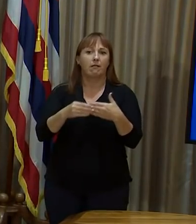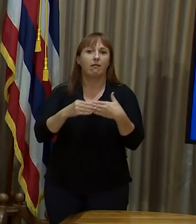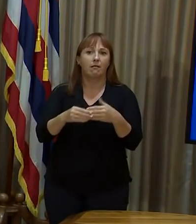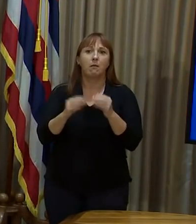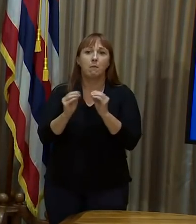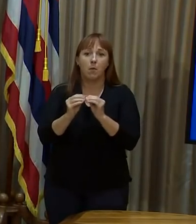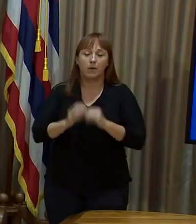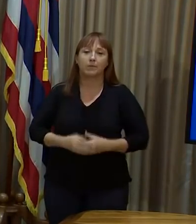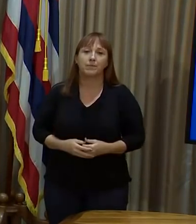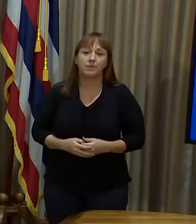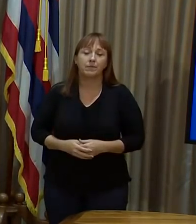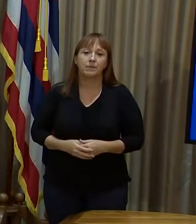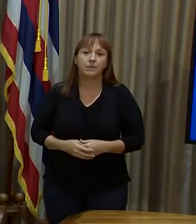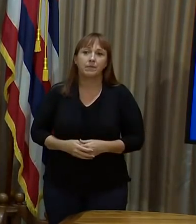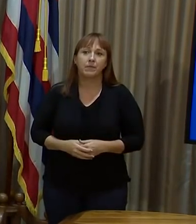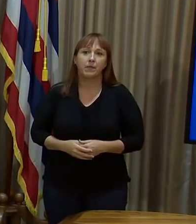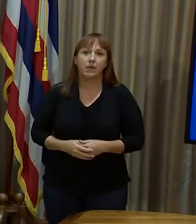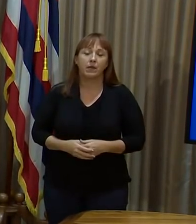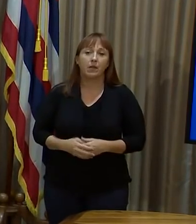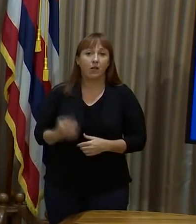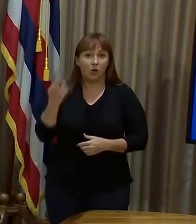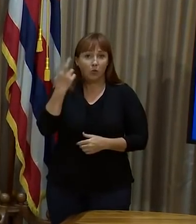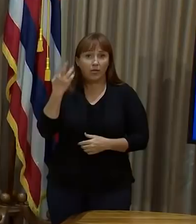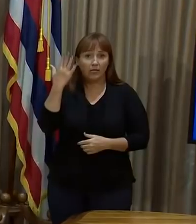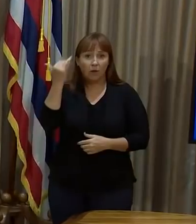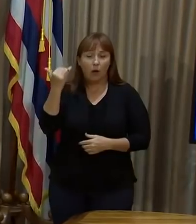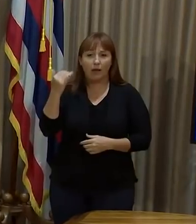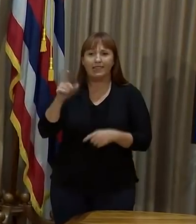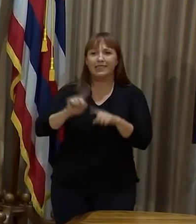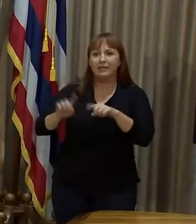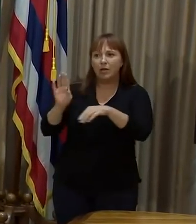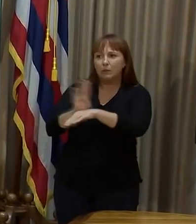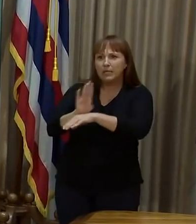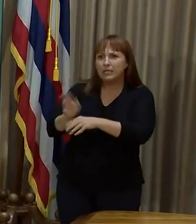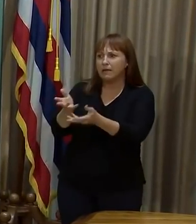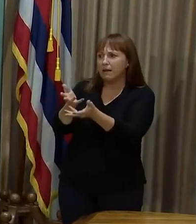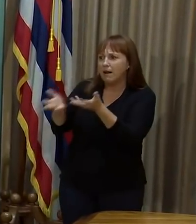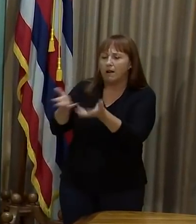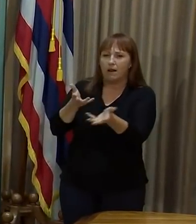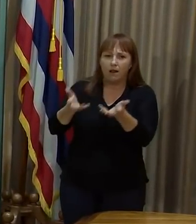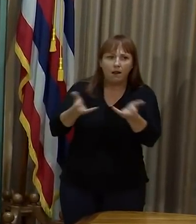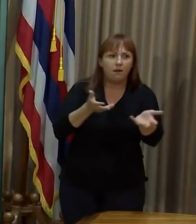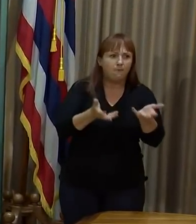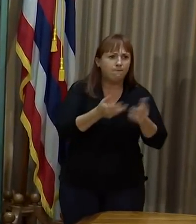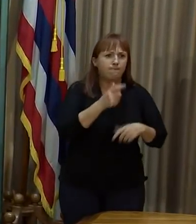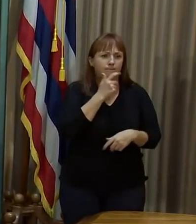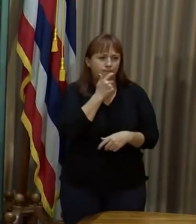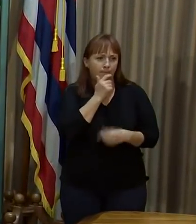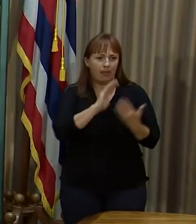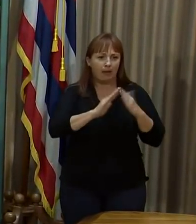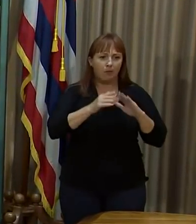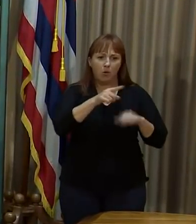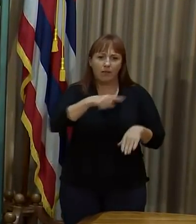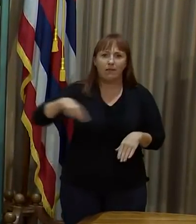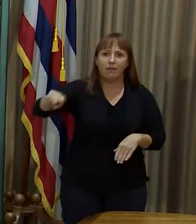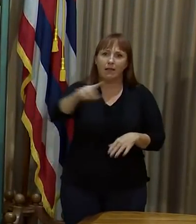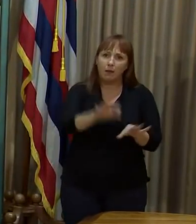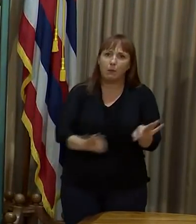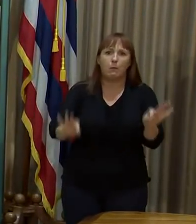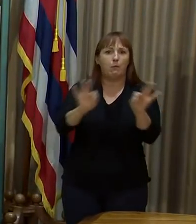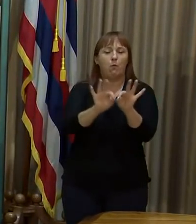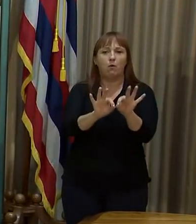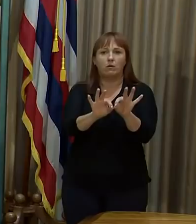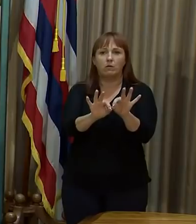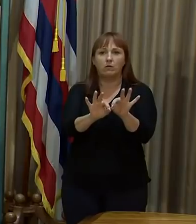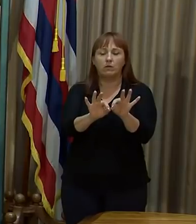was because we've been talking with many businesses and others in the community. It's very important for them to